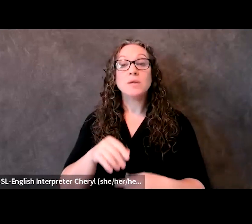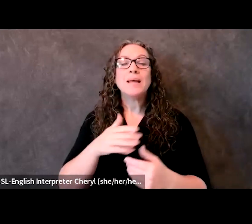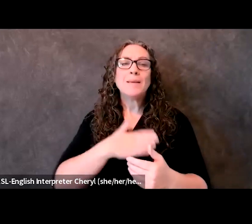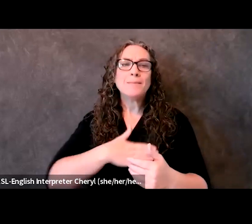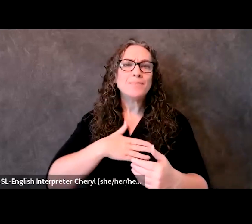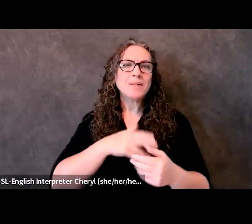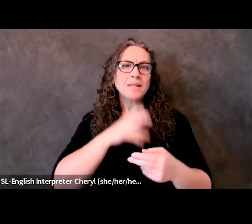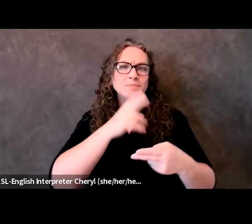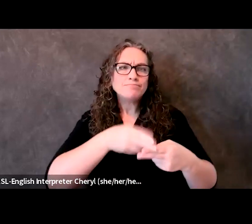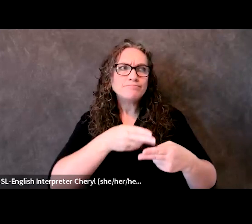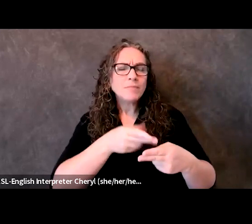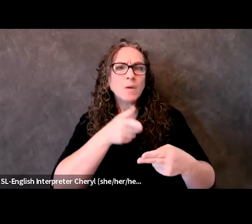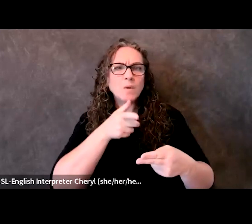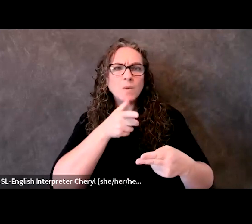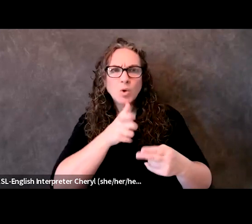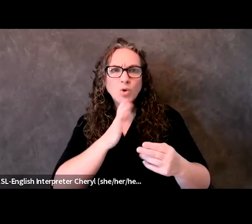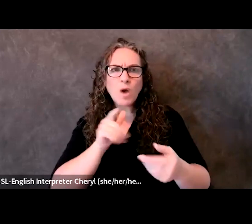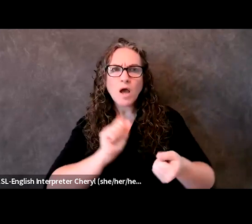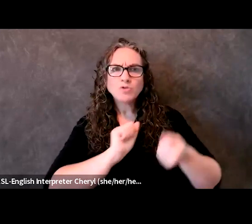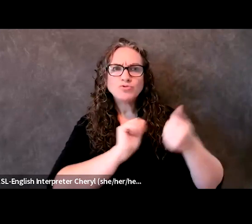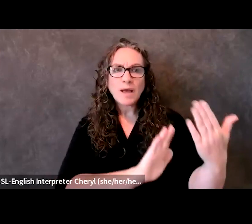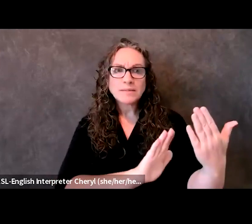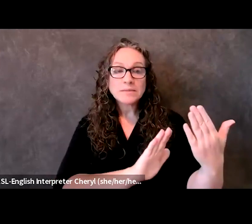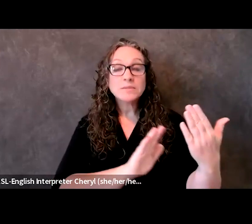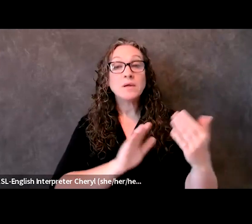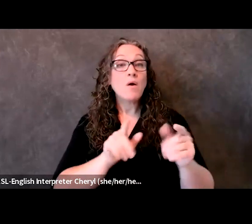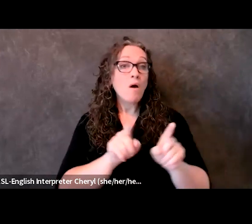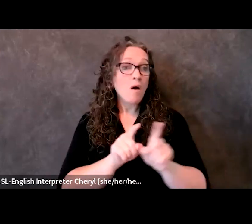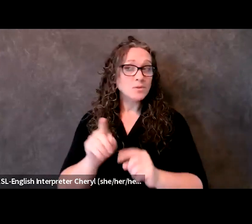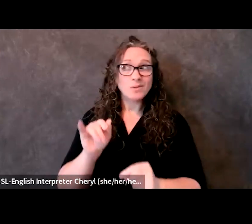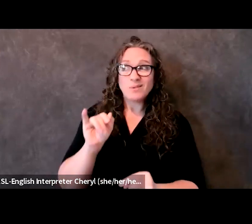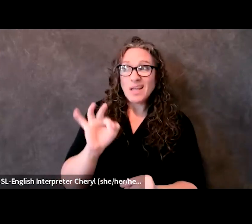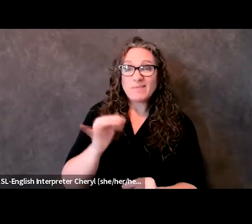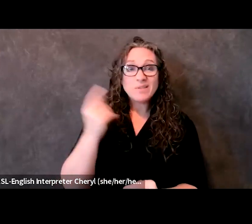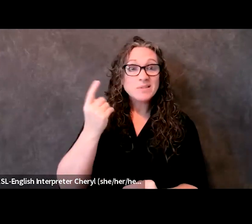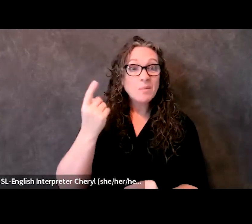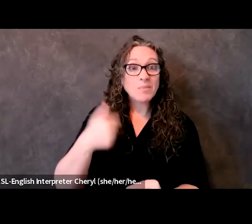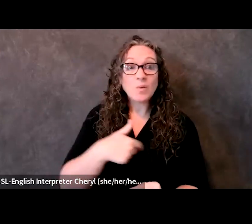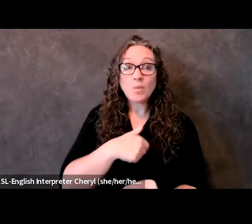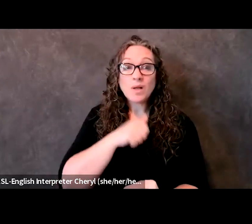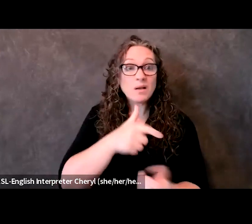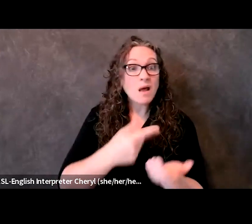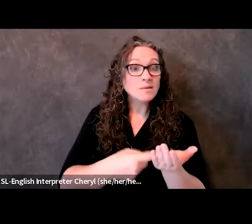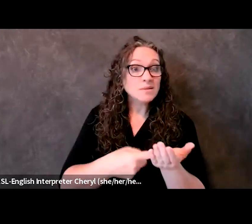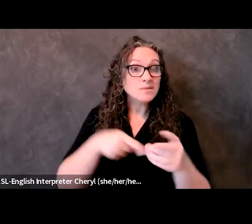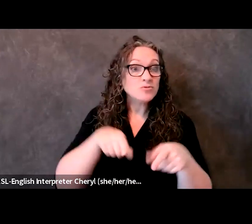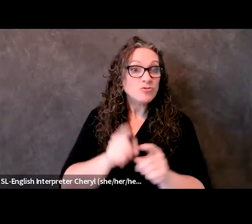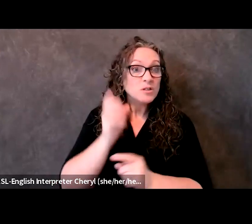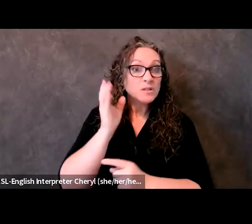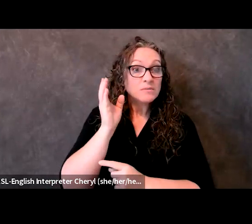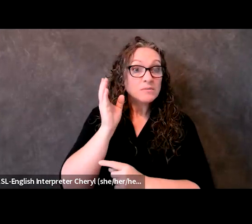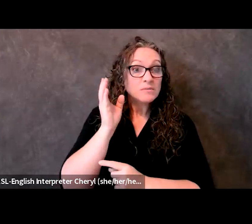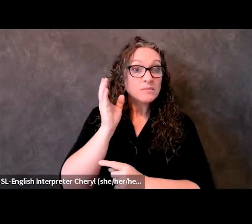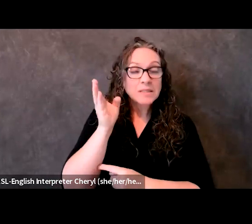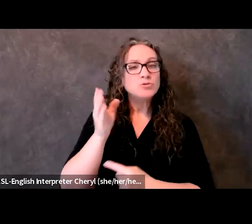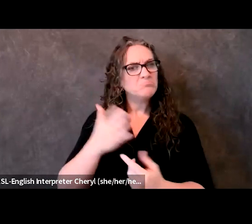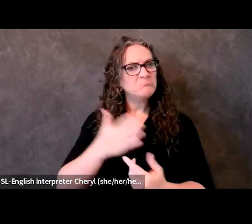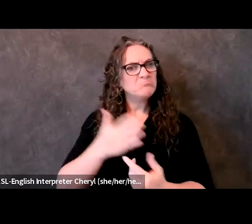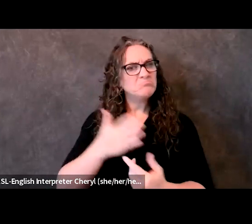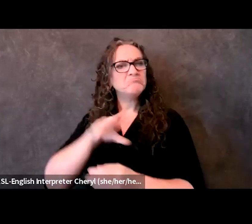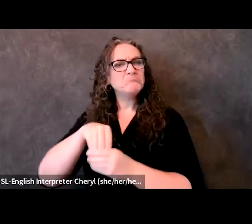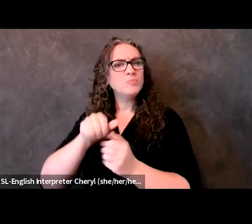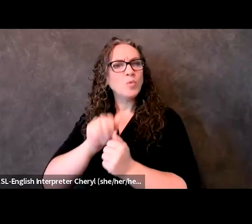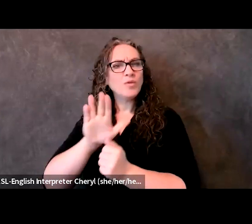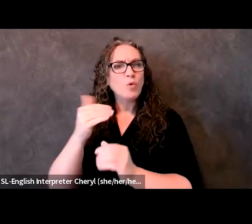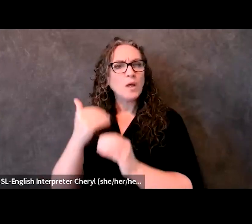to, and feel free to use the email in case you have something we did not cover in this discussion. Thank you. We want you